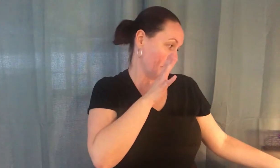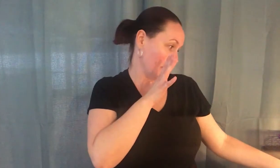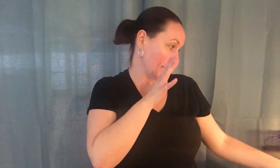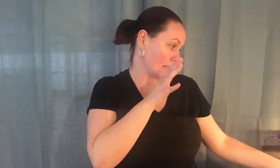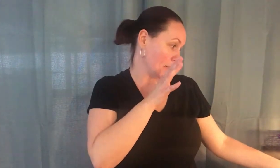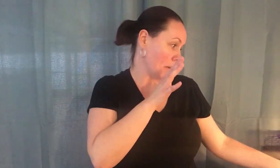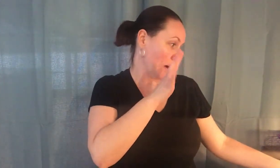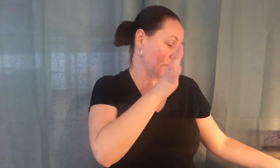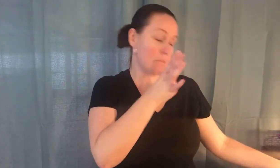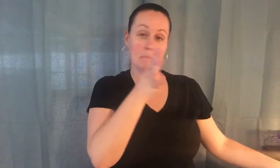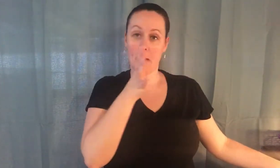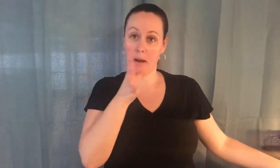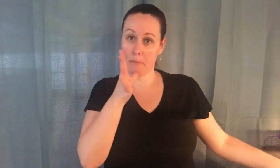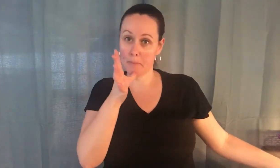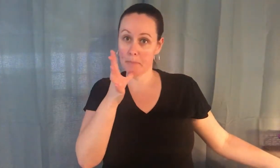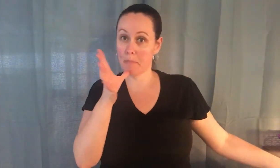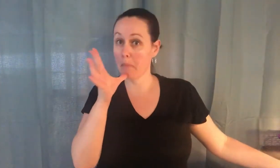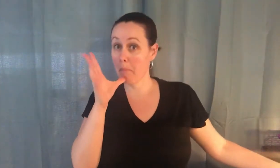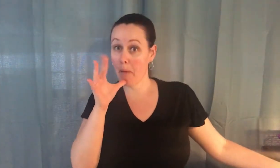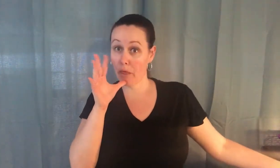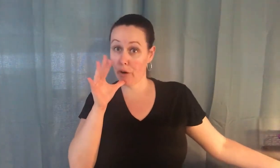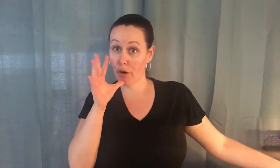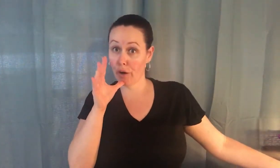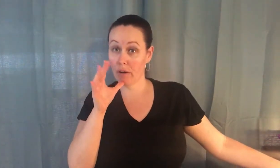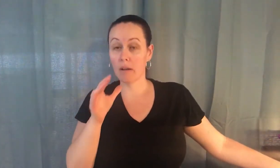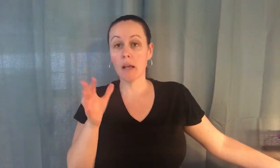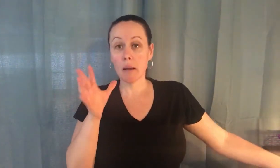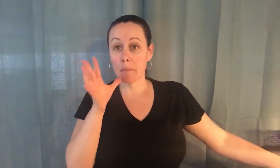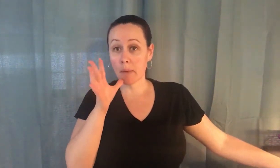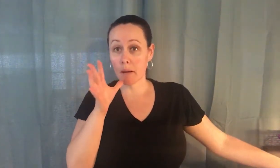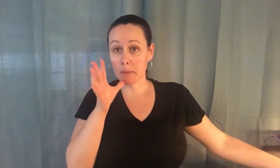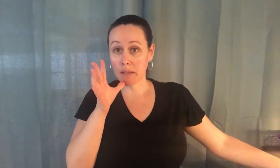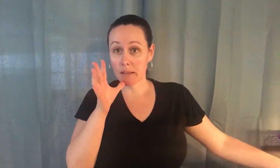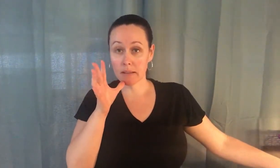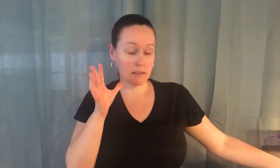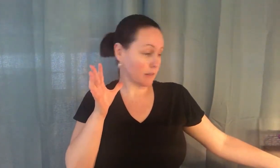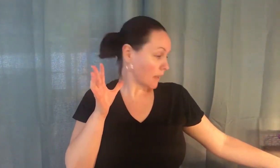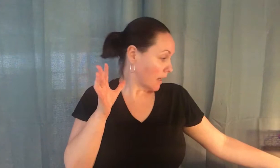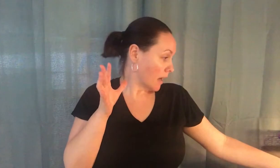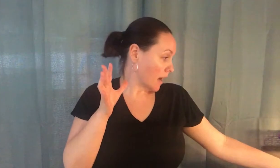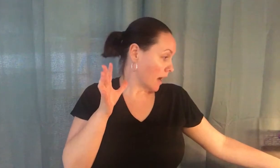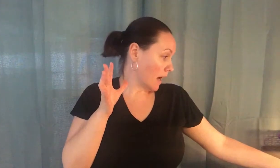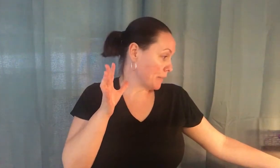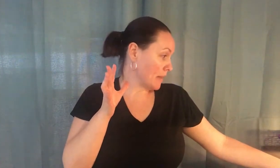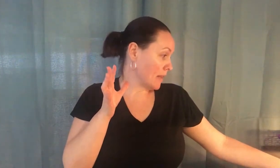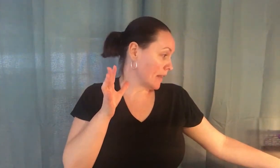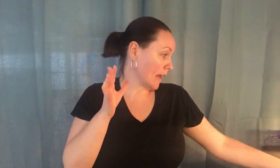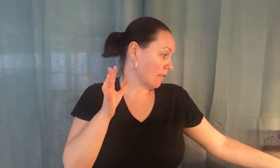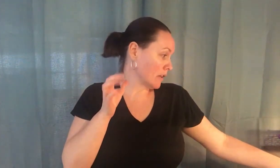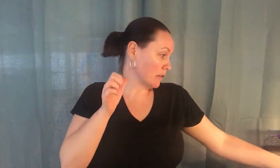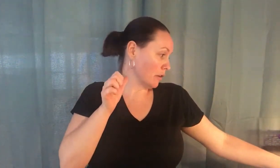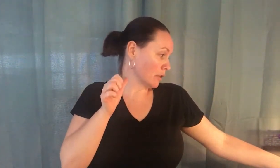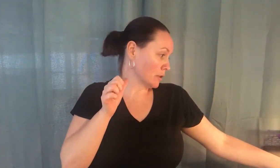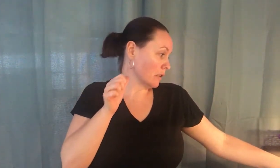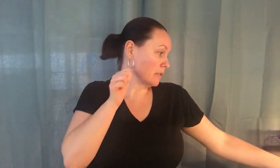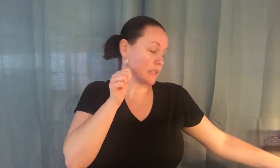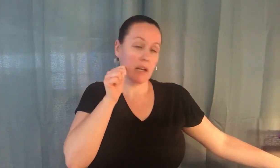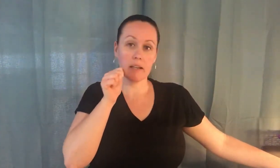Like I did mom, mother, mommy, and then they have another alternative sign